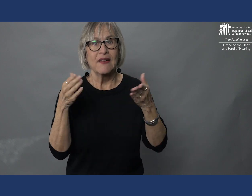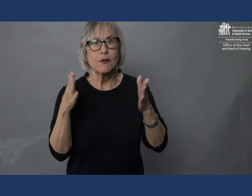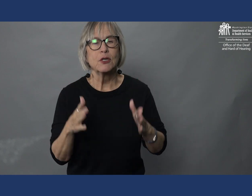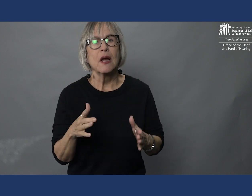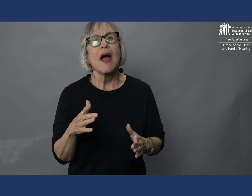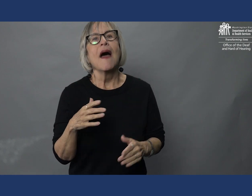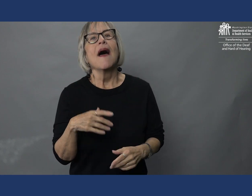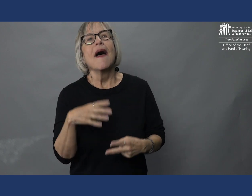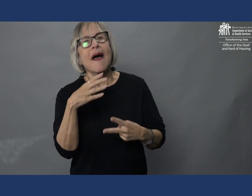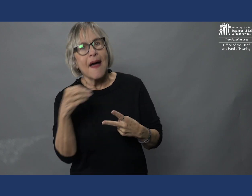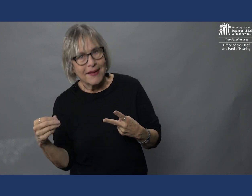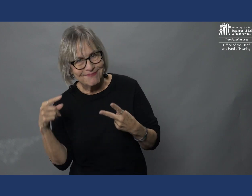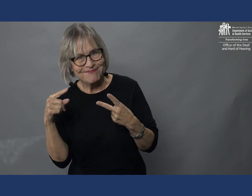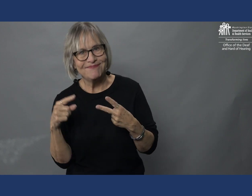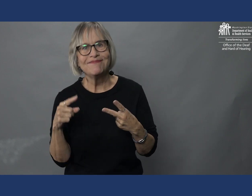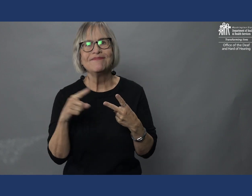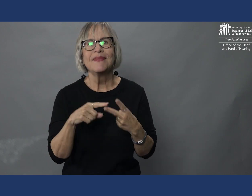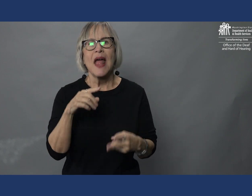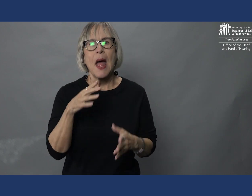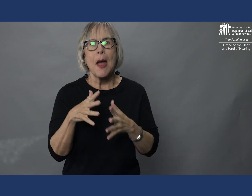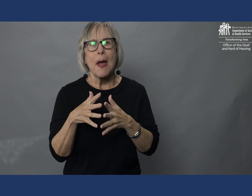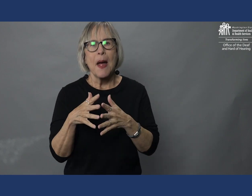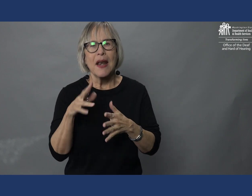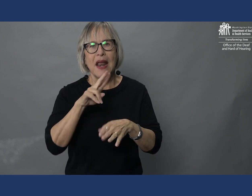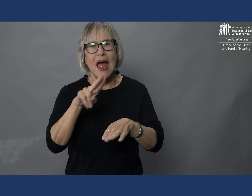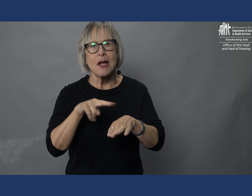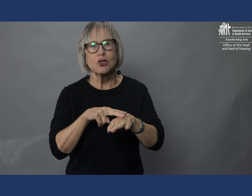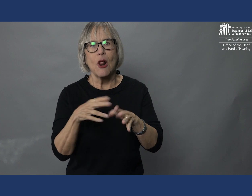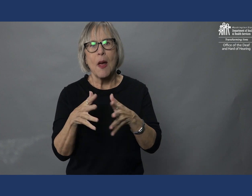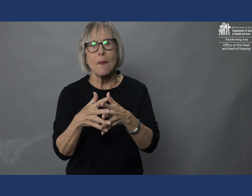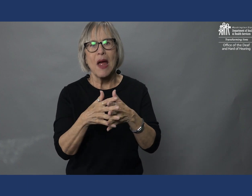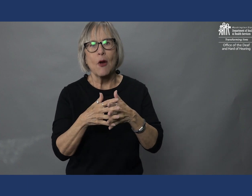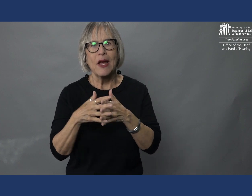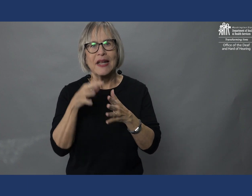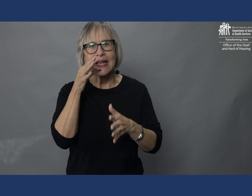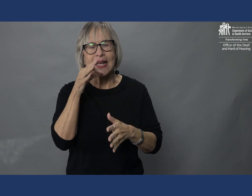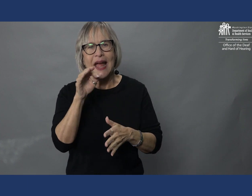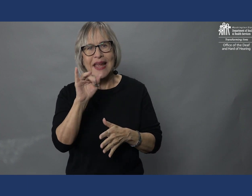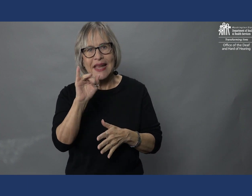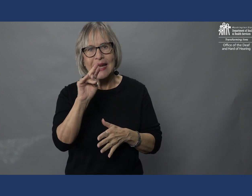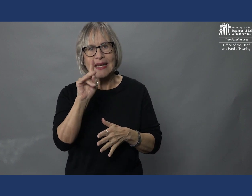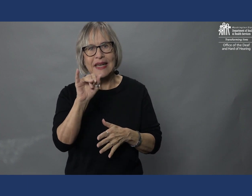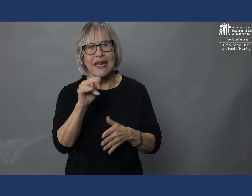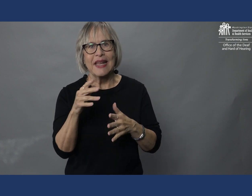As we recognize our family caregivers in National American Indian Heritage Month,